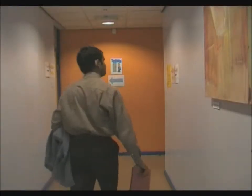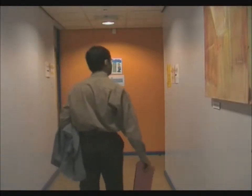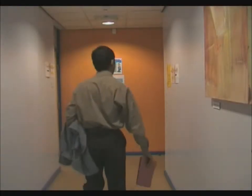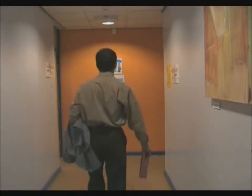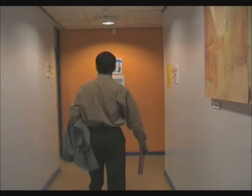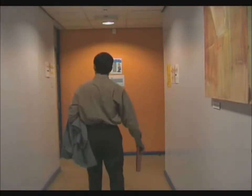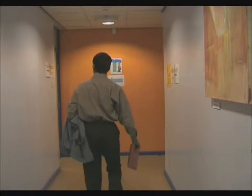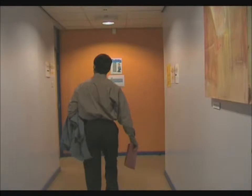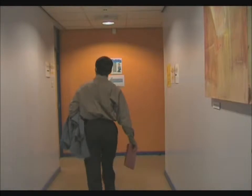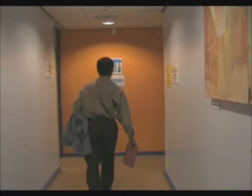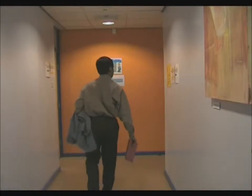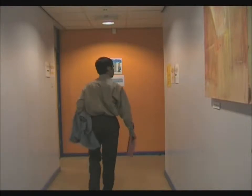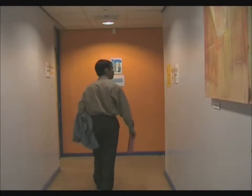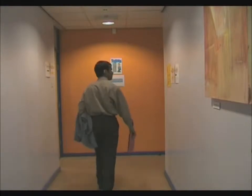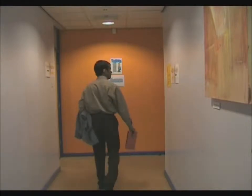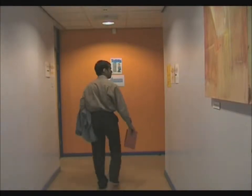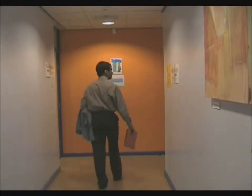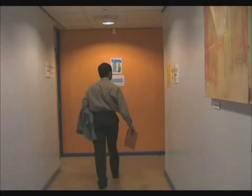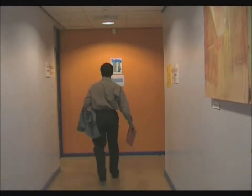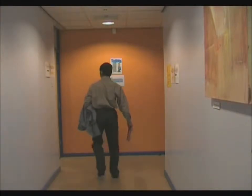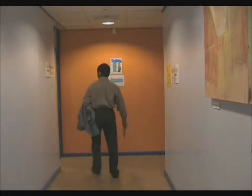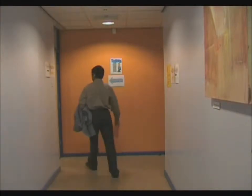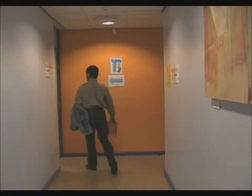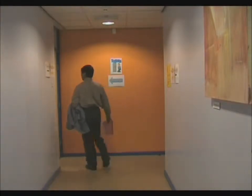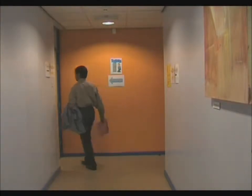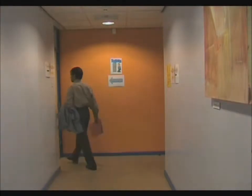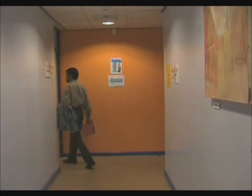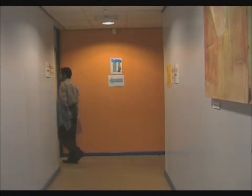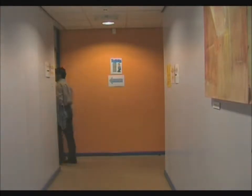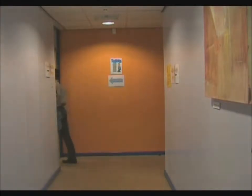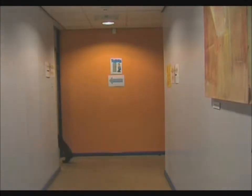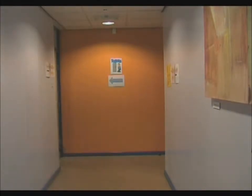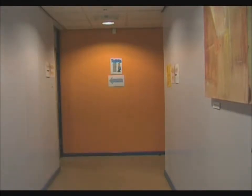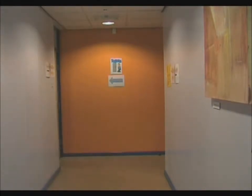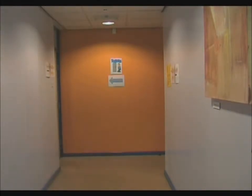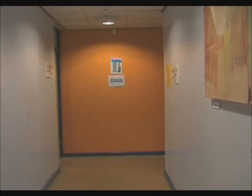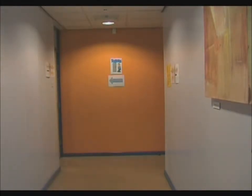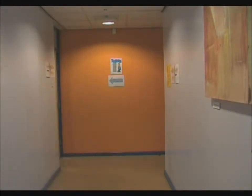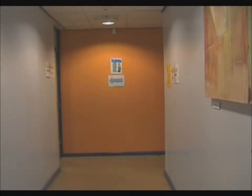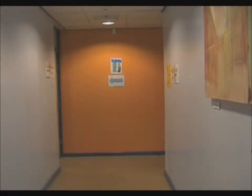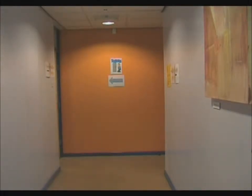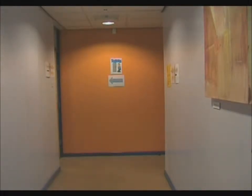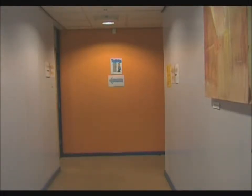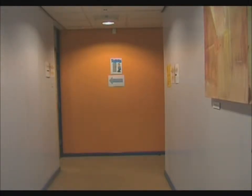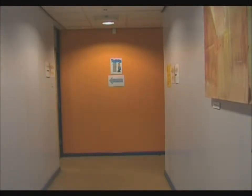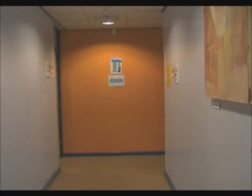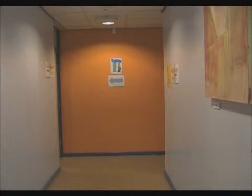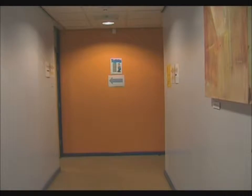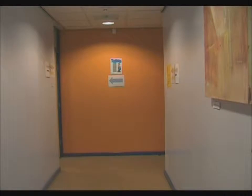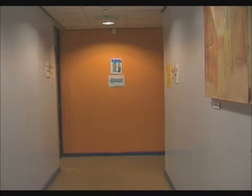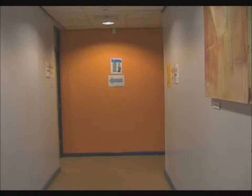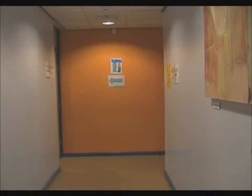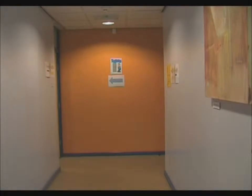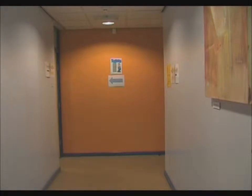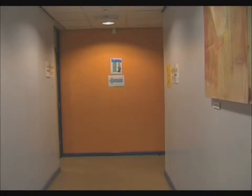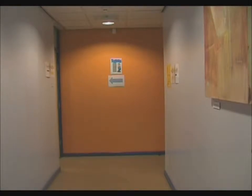Esmail is looking for the interview room. He didn't really understand the directions that he was given at reception.